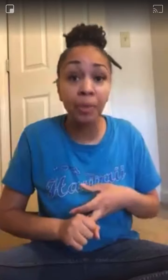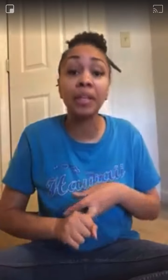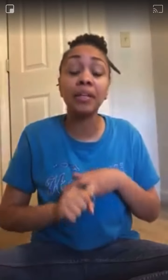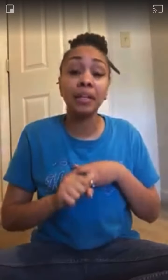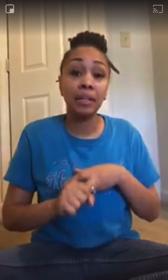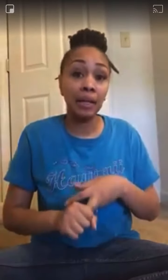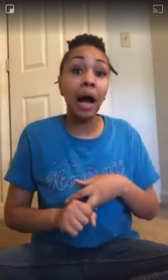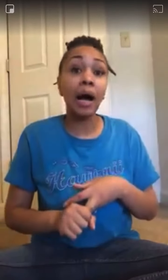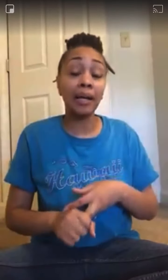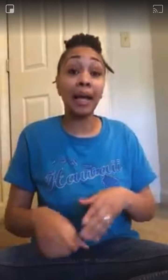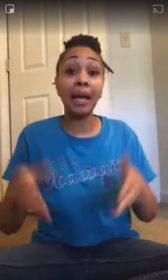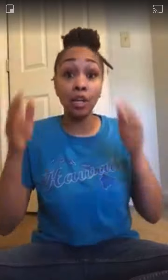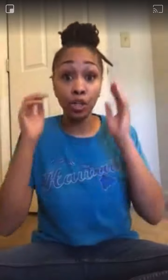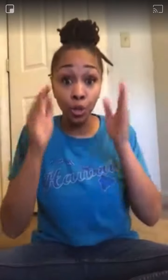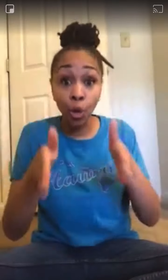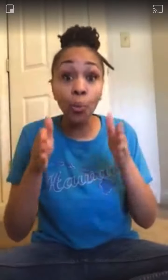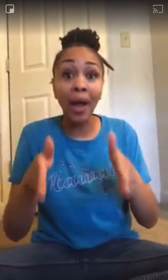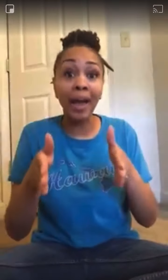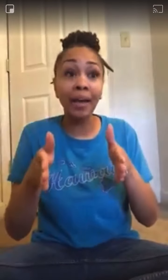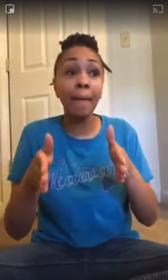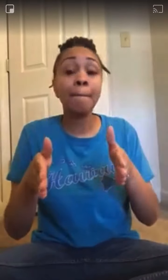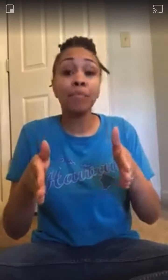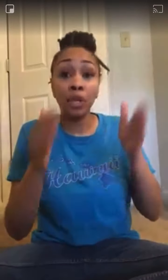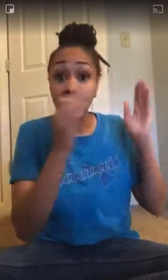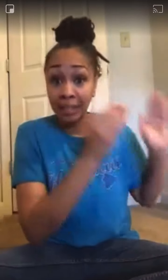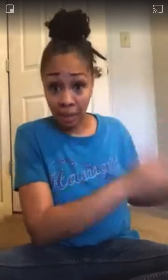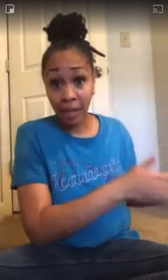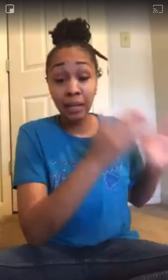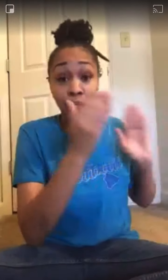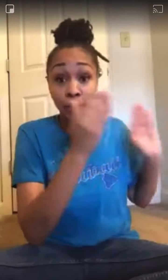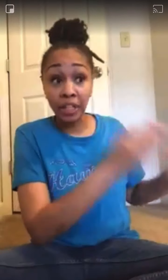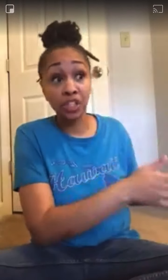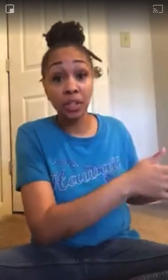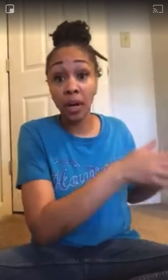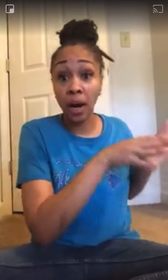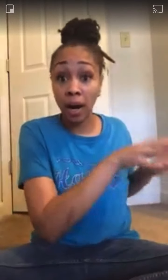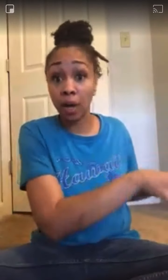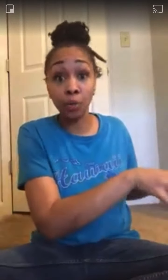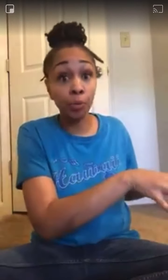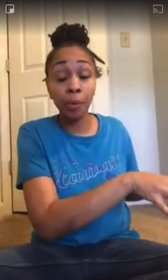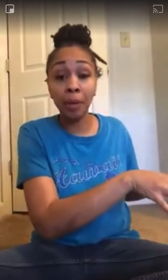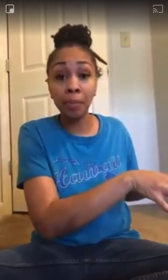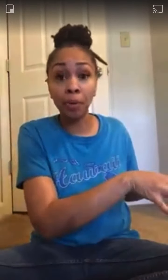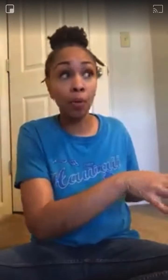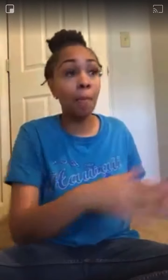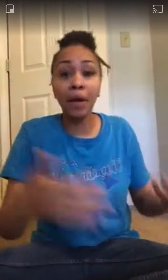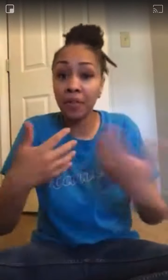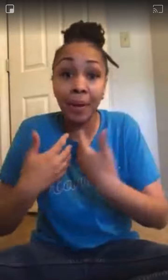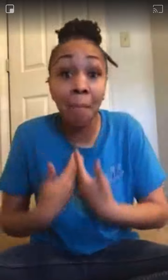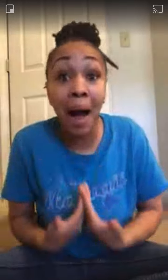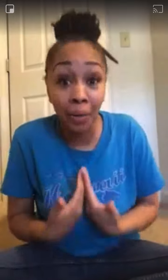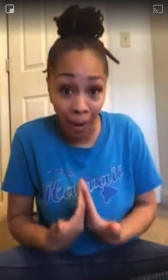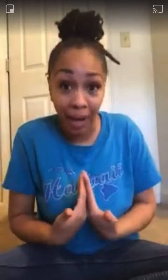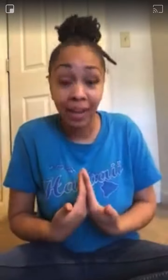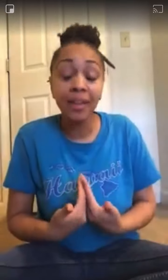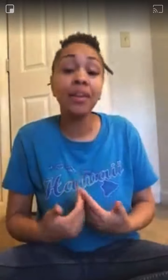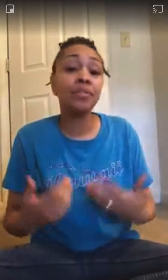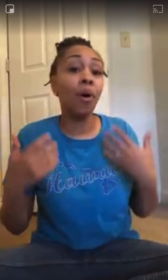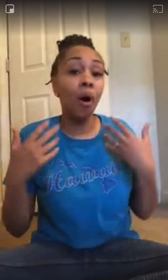worshiping God, and your way can reach a group of people better than my way. So